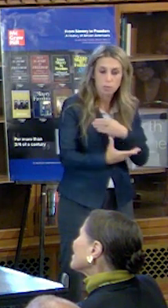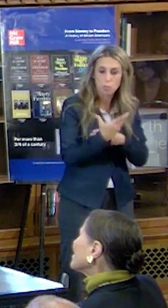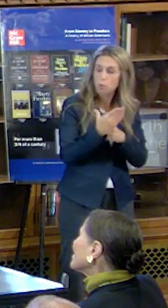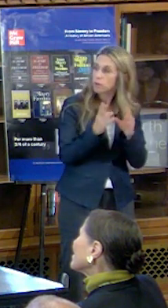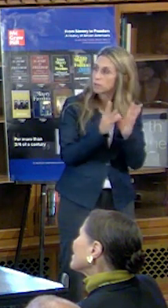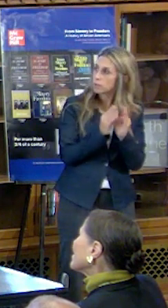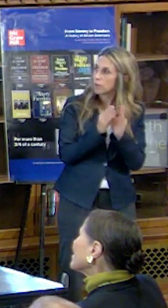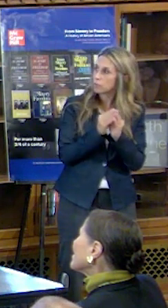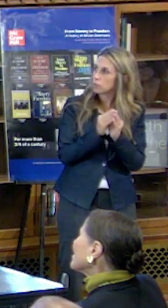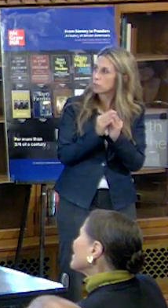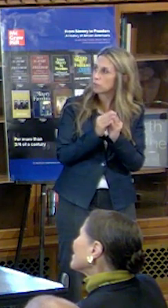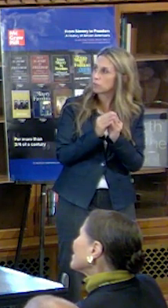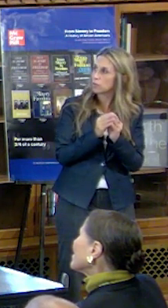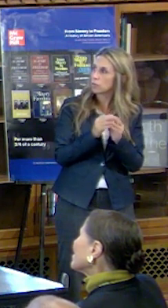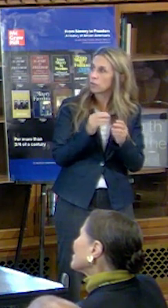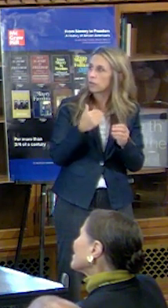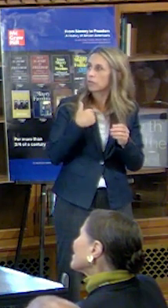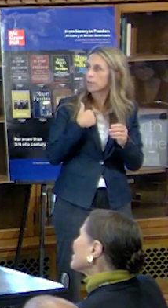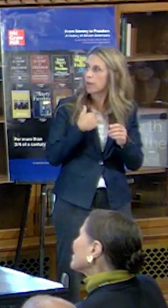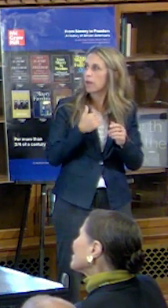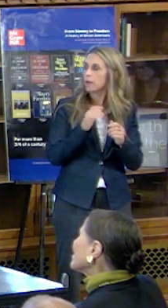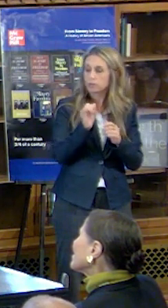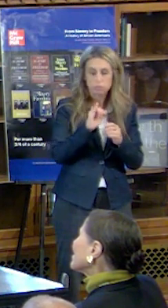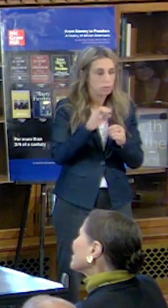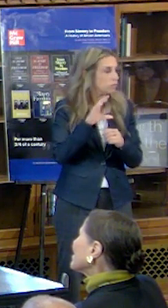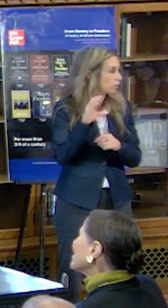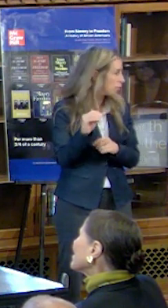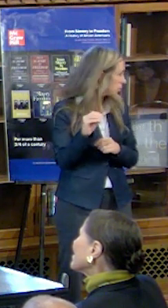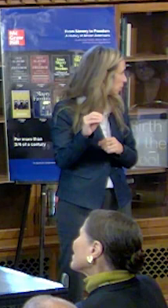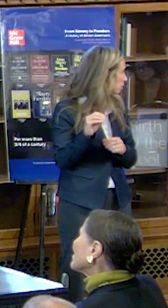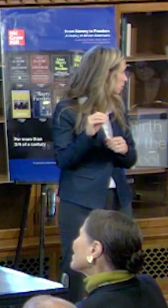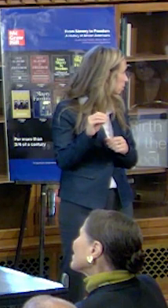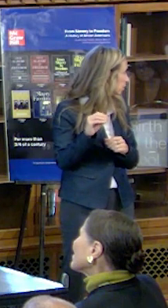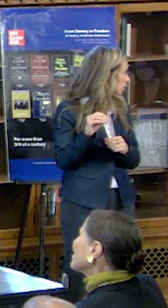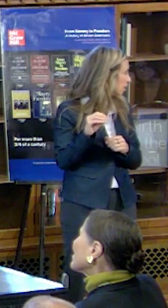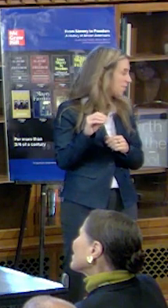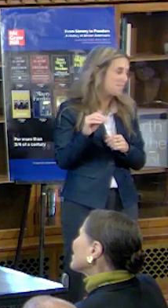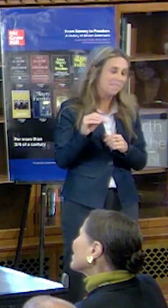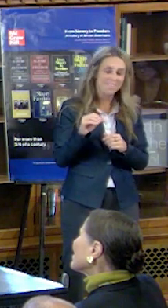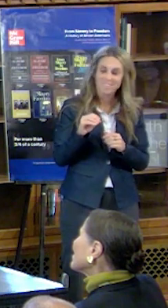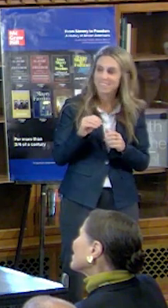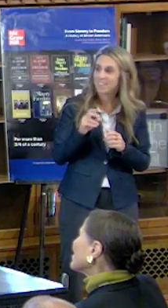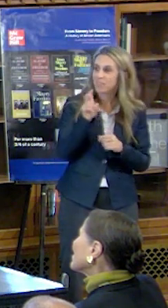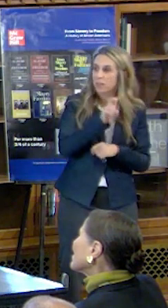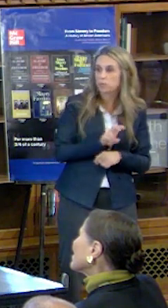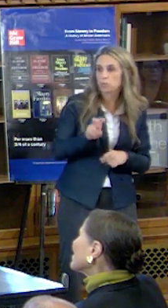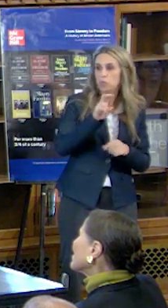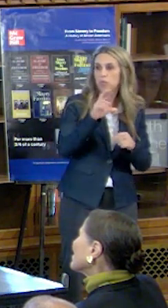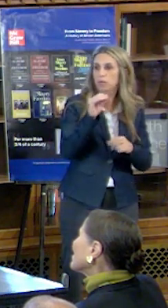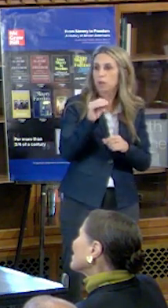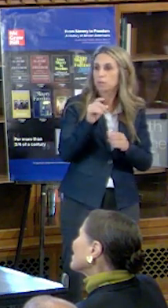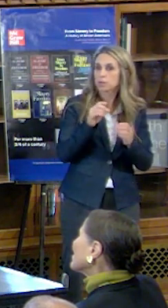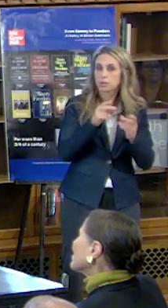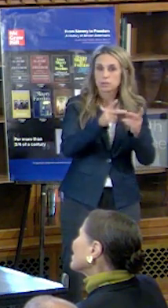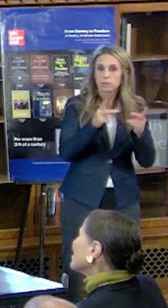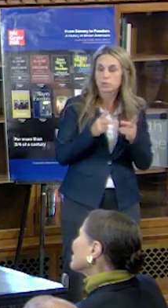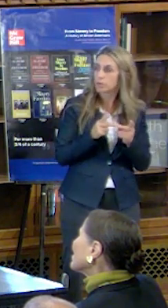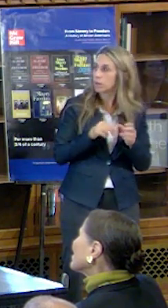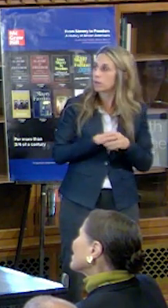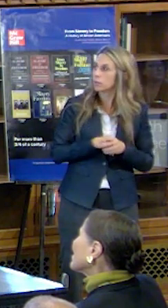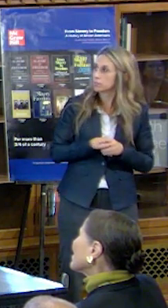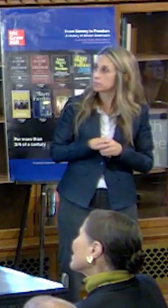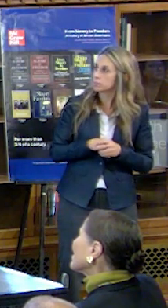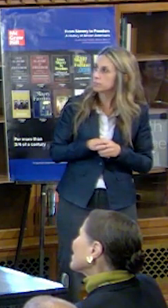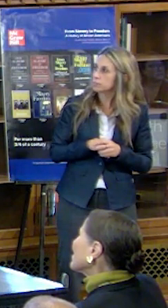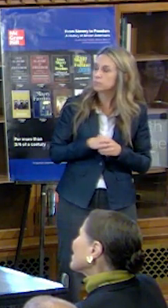the North Carolina Mutual Life Insurance Company largest black own insurance company in the country they tour the company's facilities got a glimpse of the unparalleled